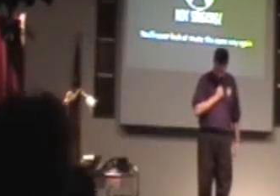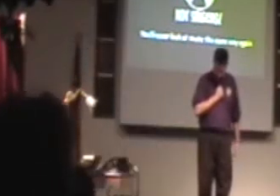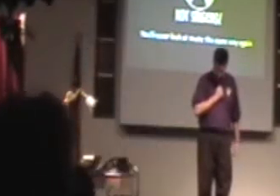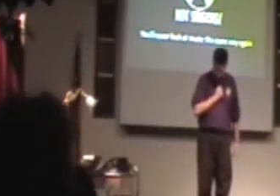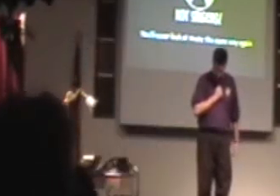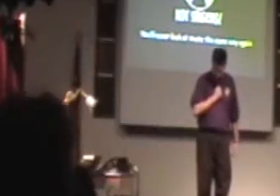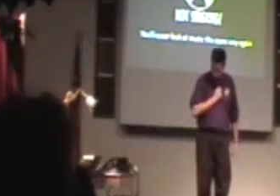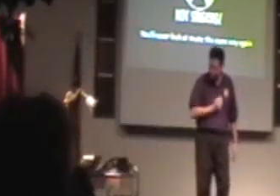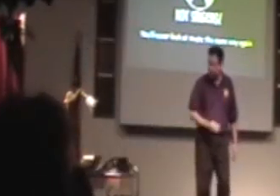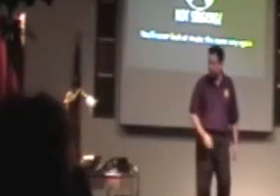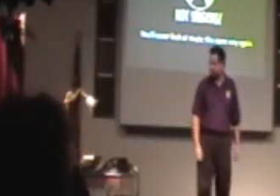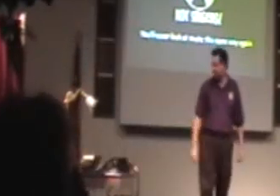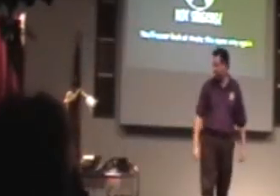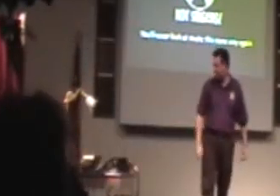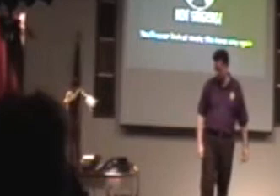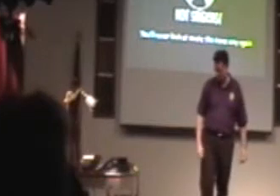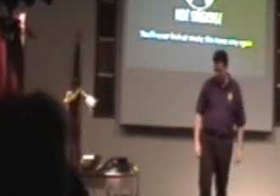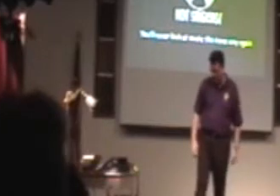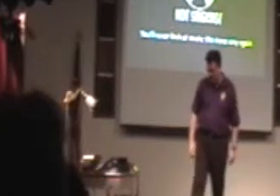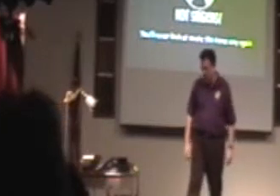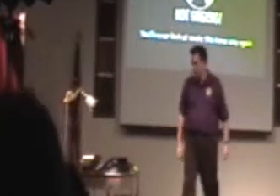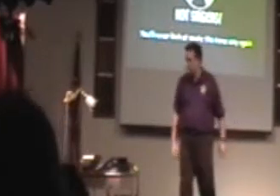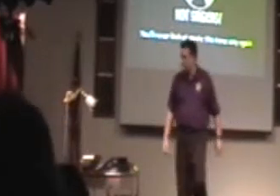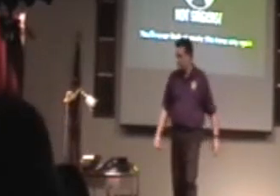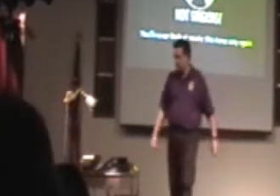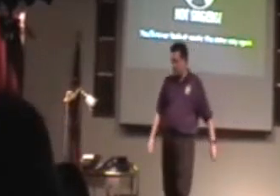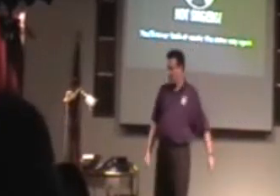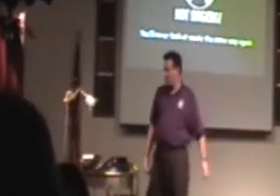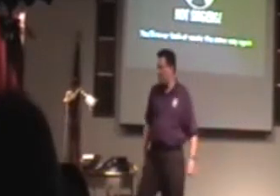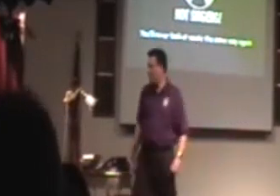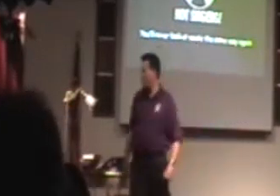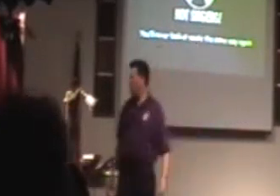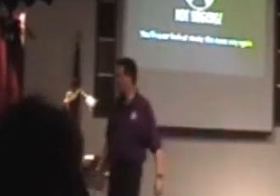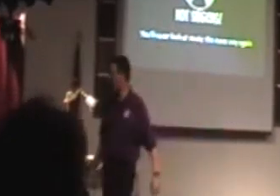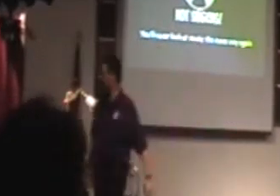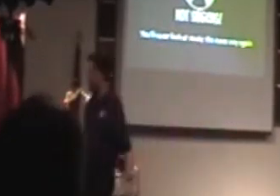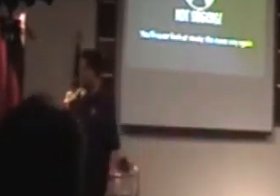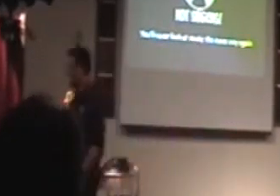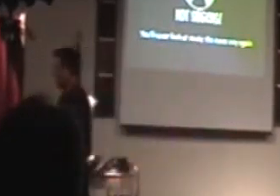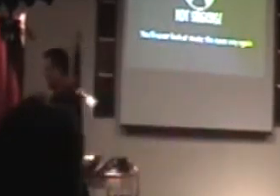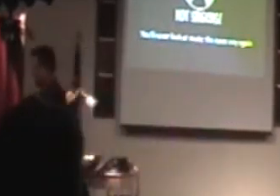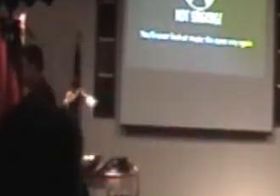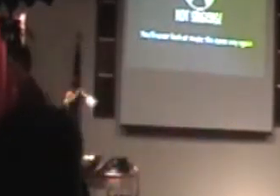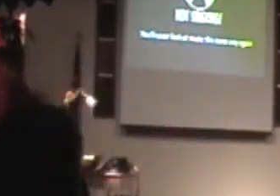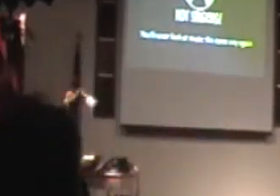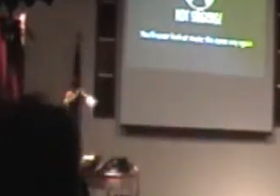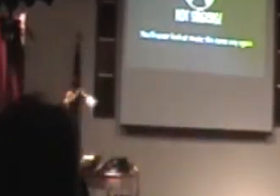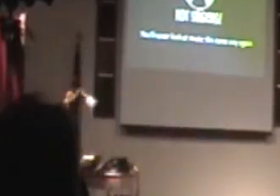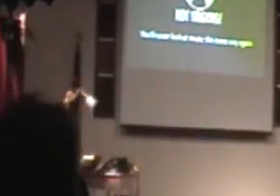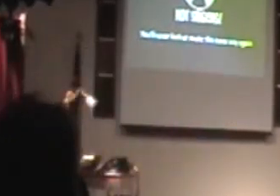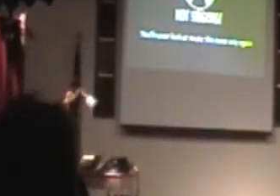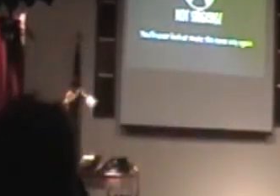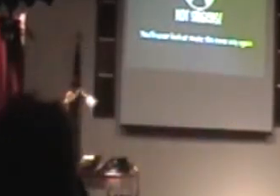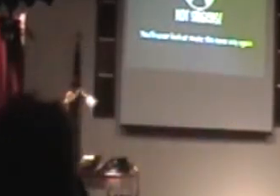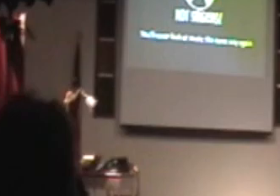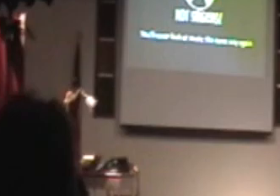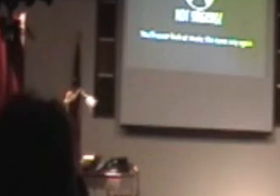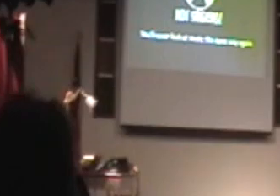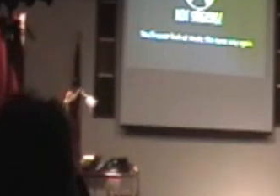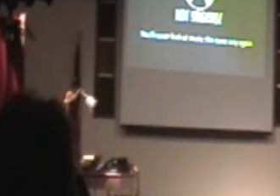wanna miss even